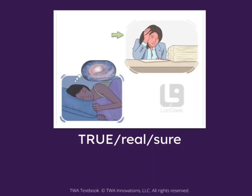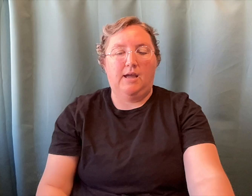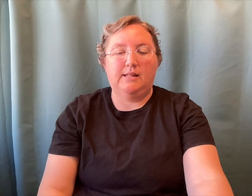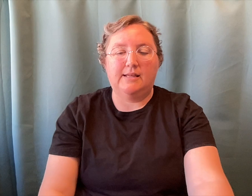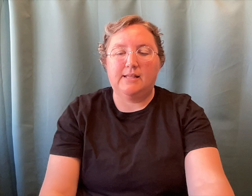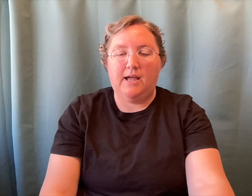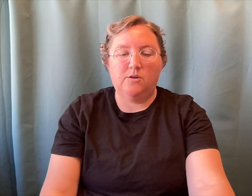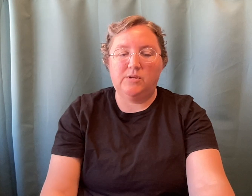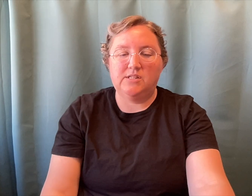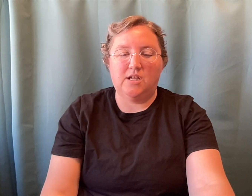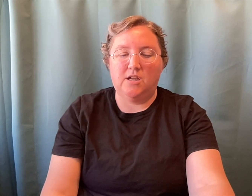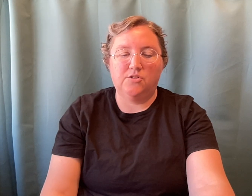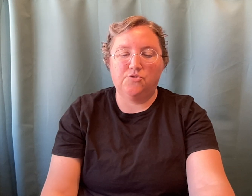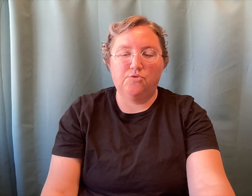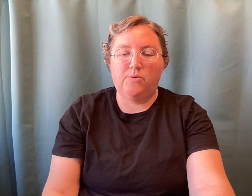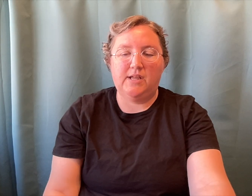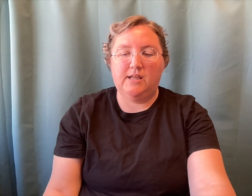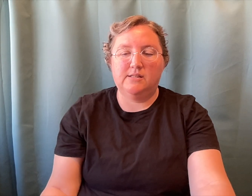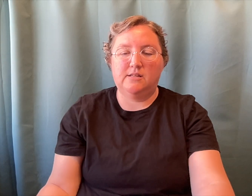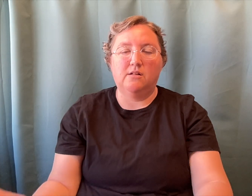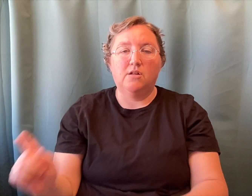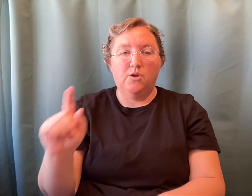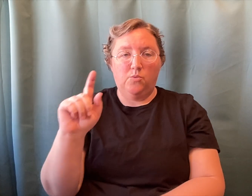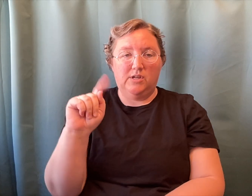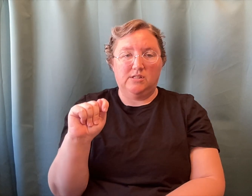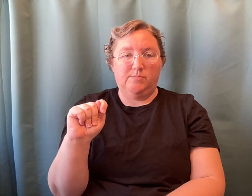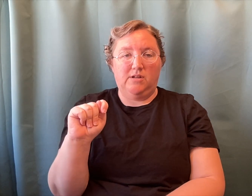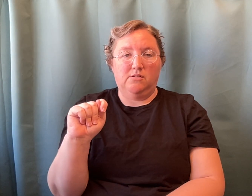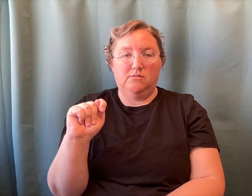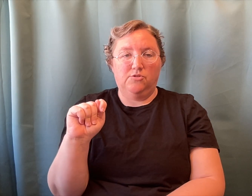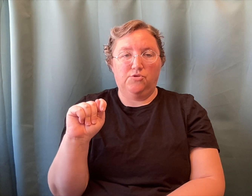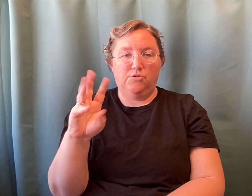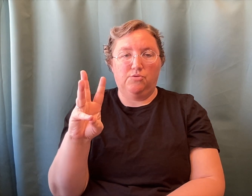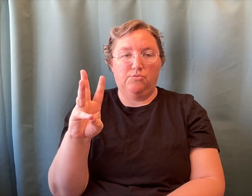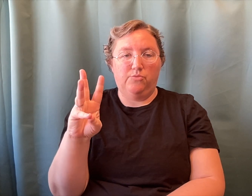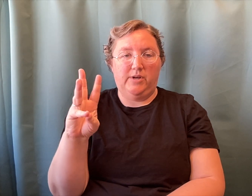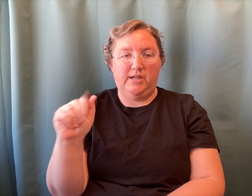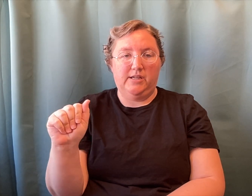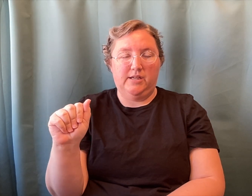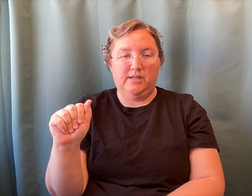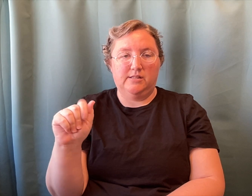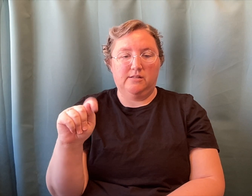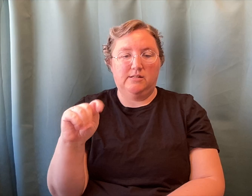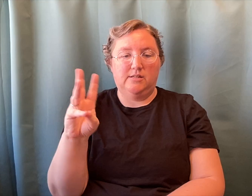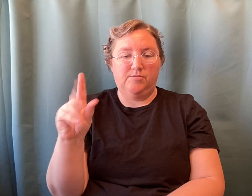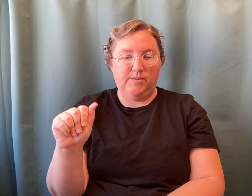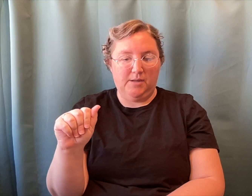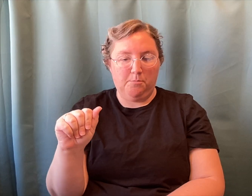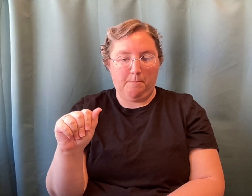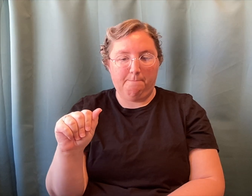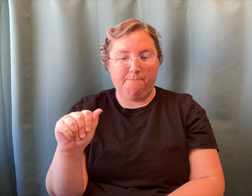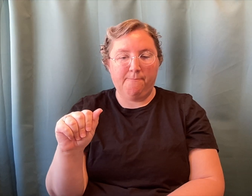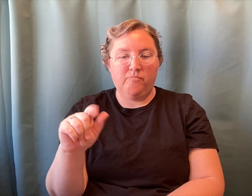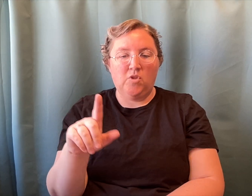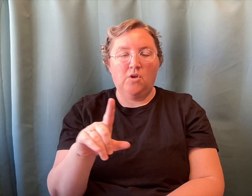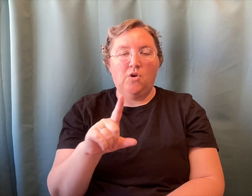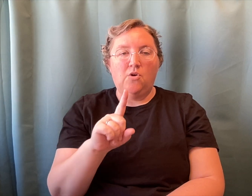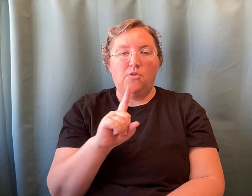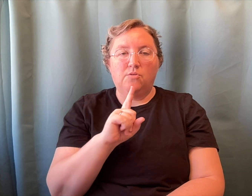And last, how do we sign TWA ASL? We can spell TWA ASL TWA,